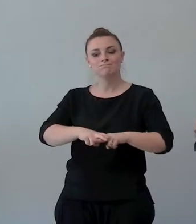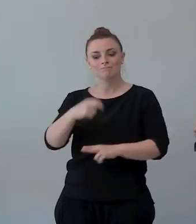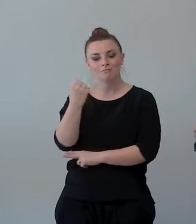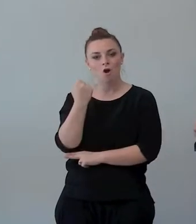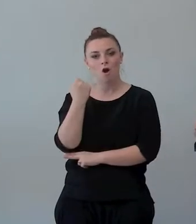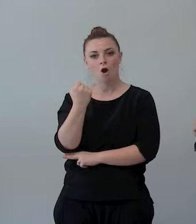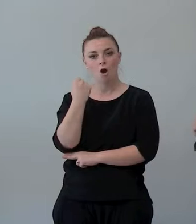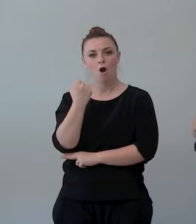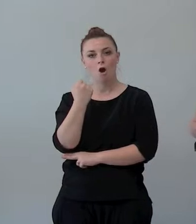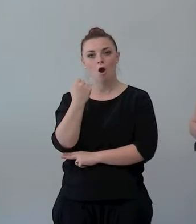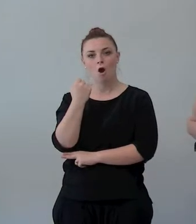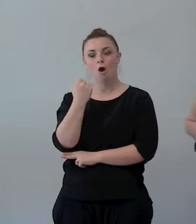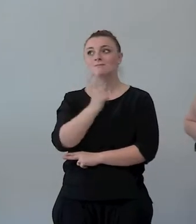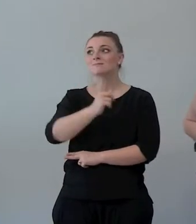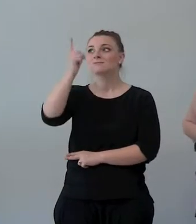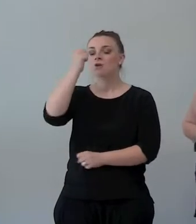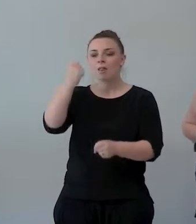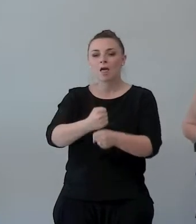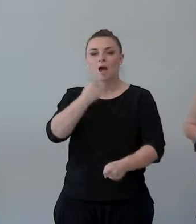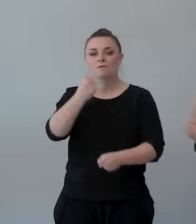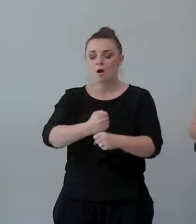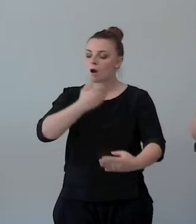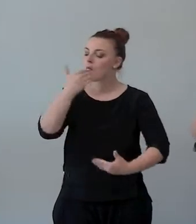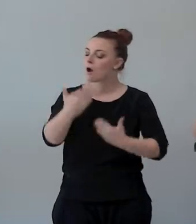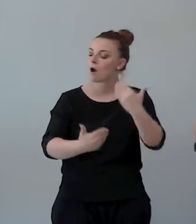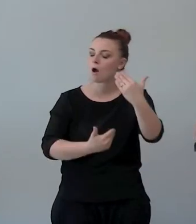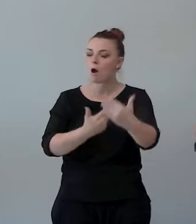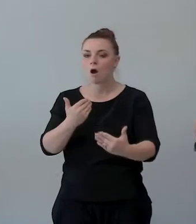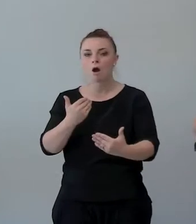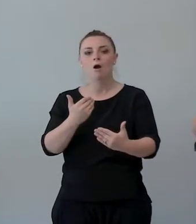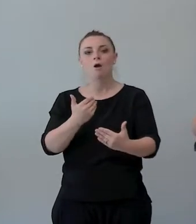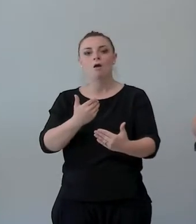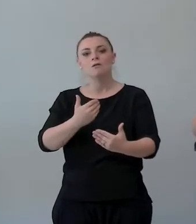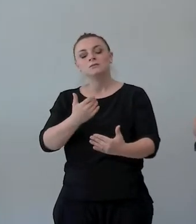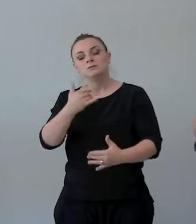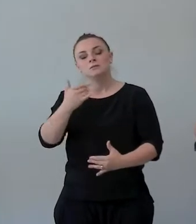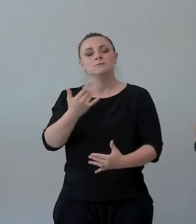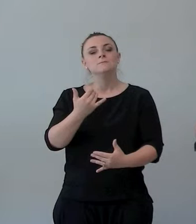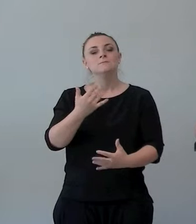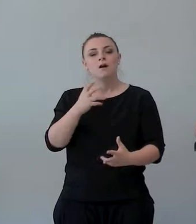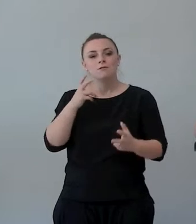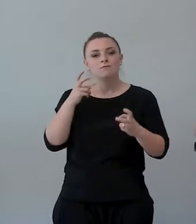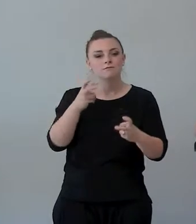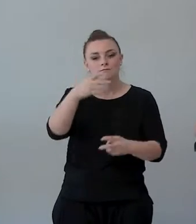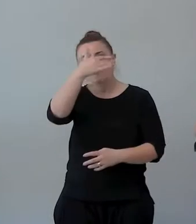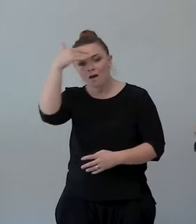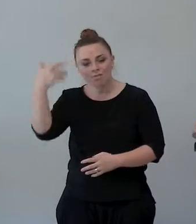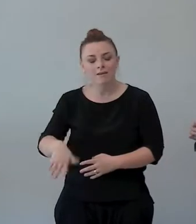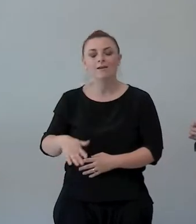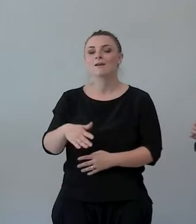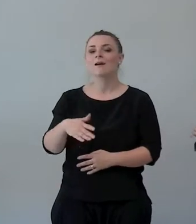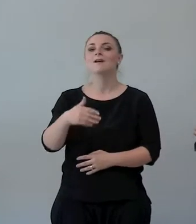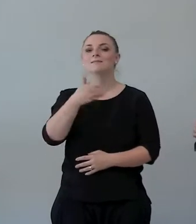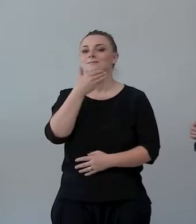Signore, sapendo che la vostra fatica non è invana del Signore. Therefore, my dear brothers and